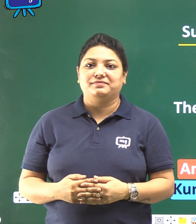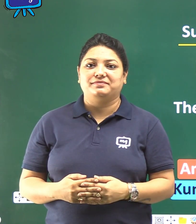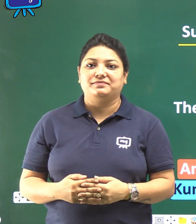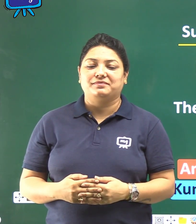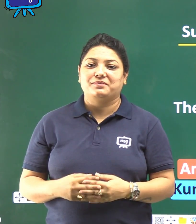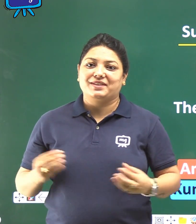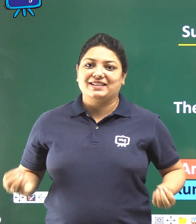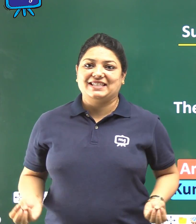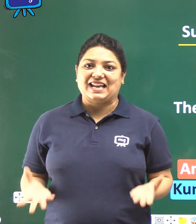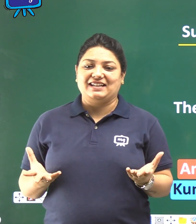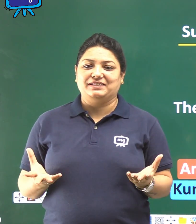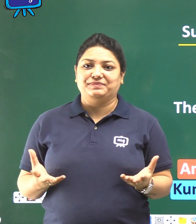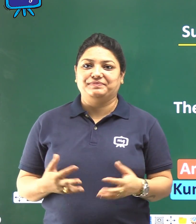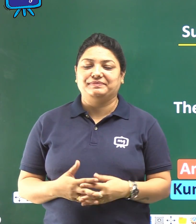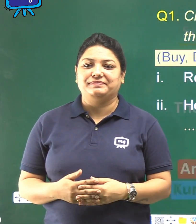So, let's start.